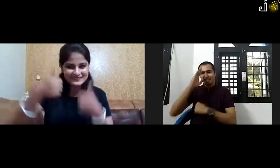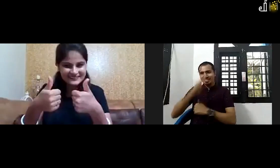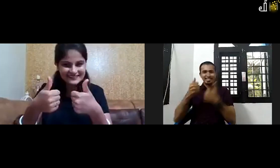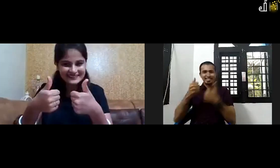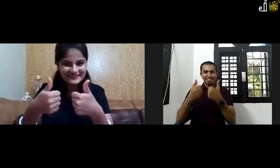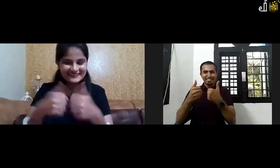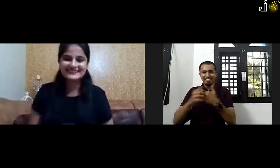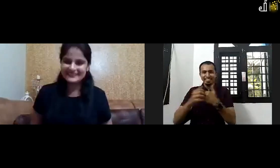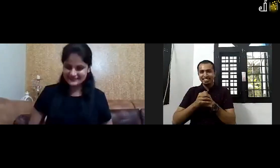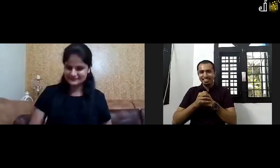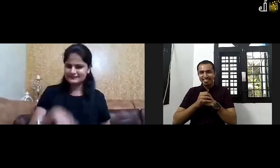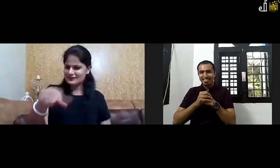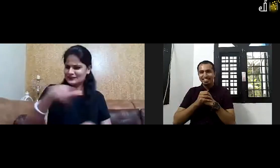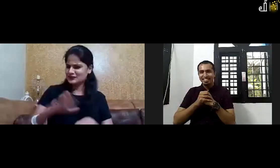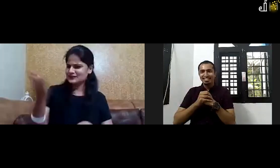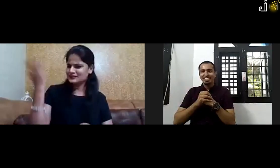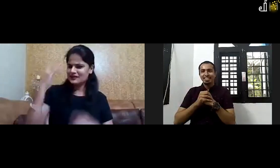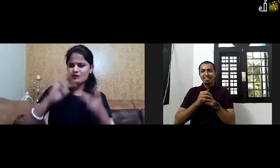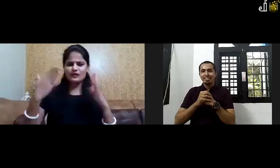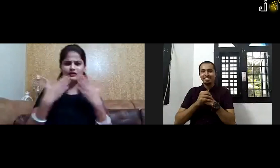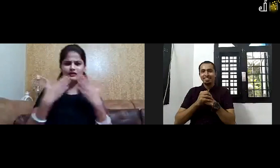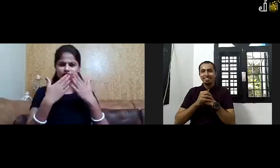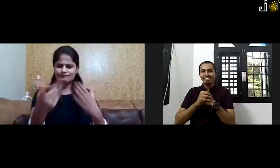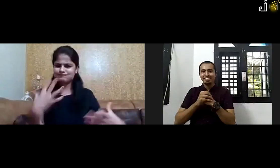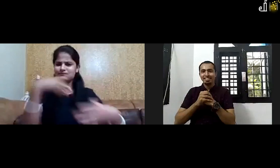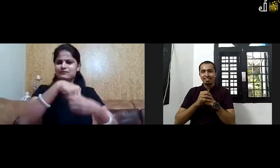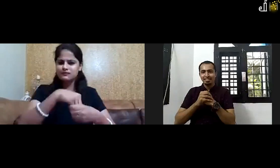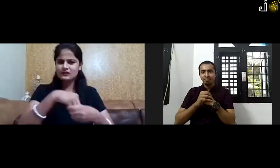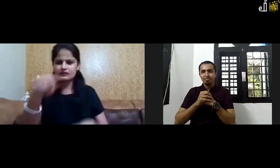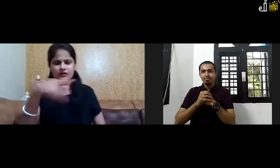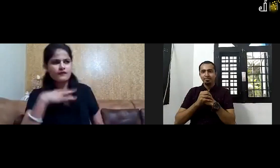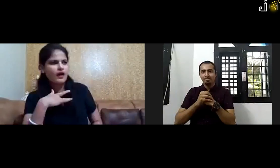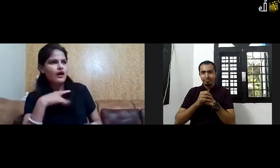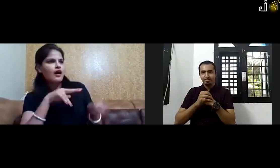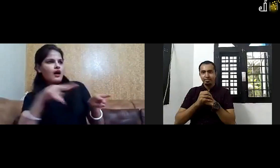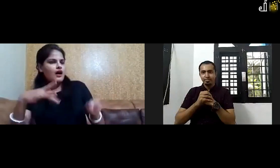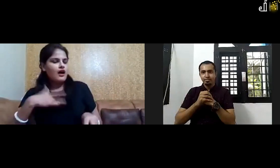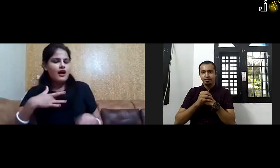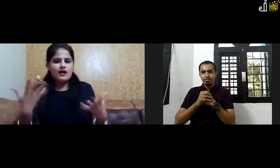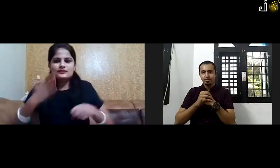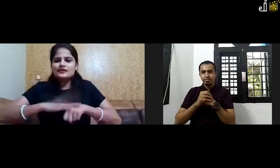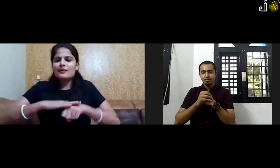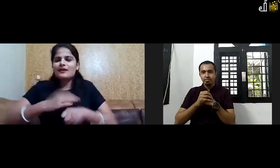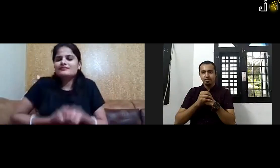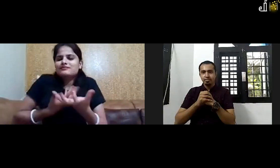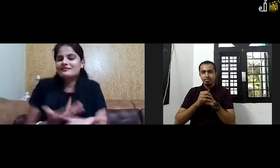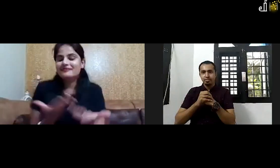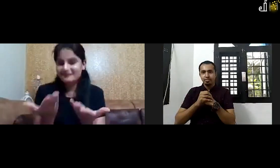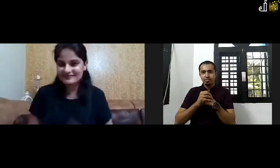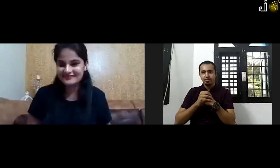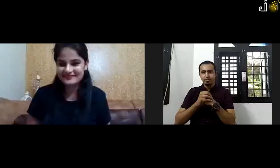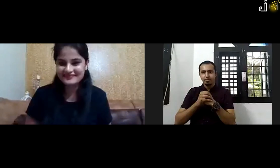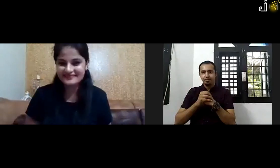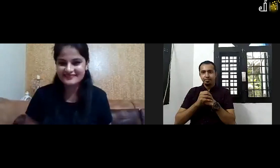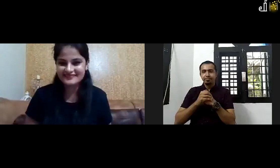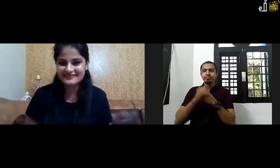Hi, Henry. How are you? Good. Okay. So you attended the online education workshop, correct? So how did you like